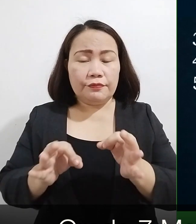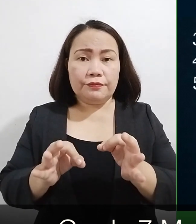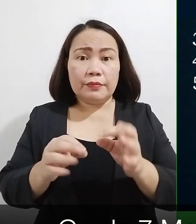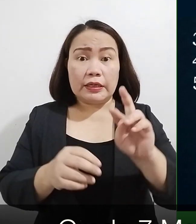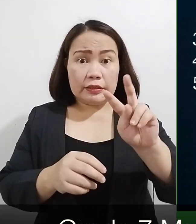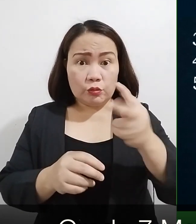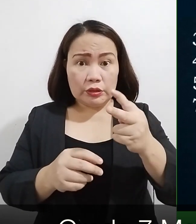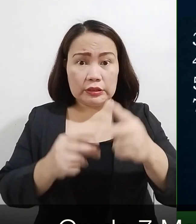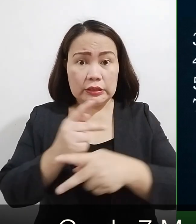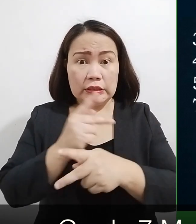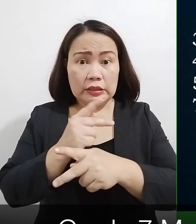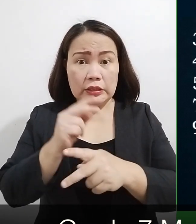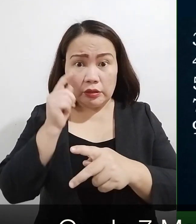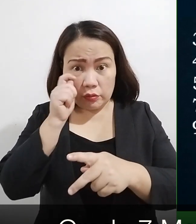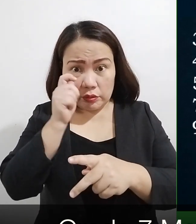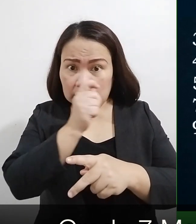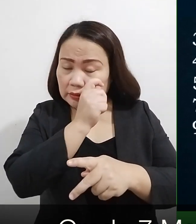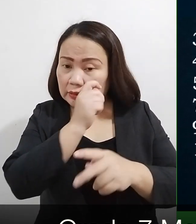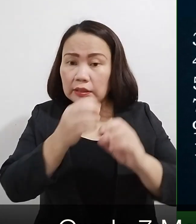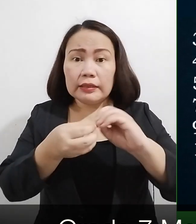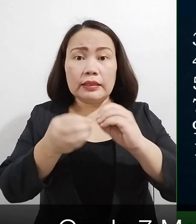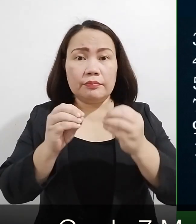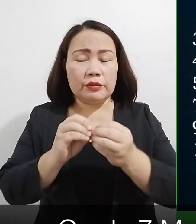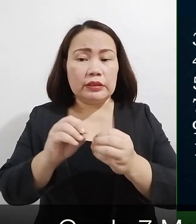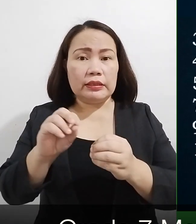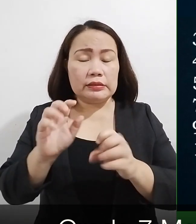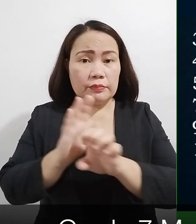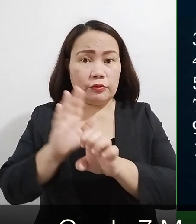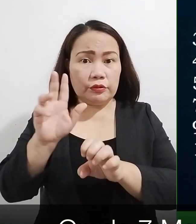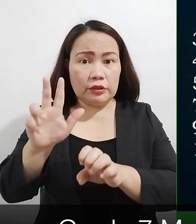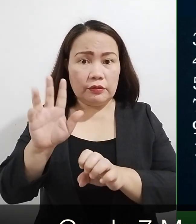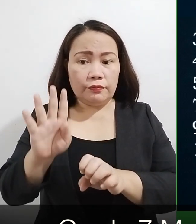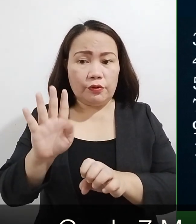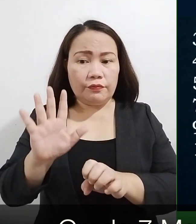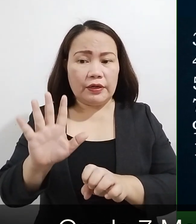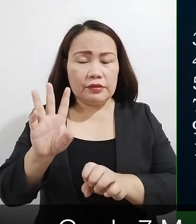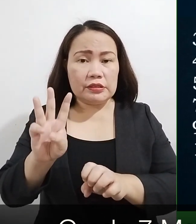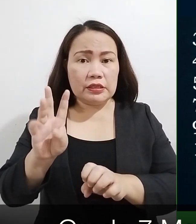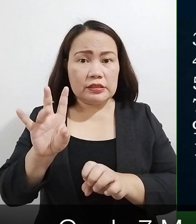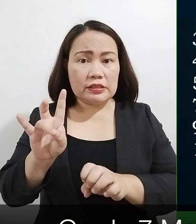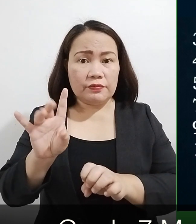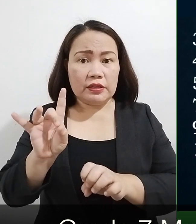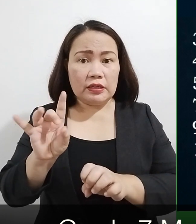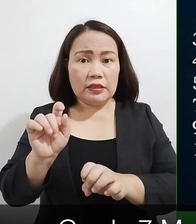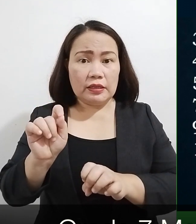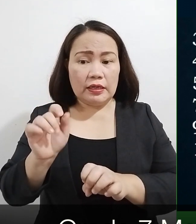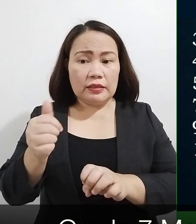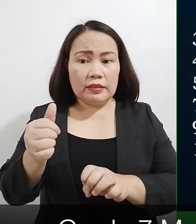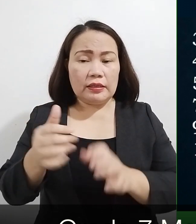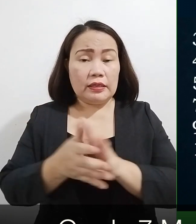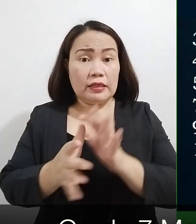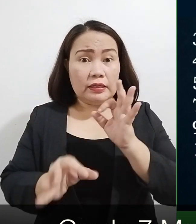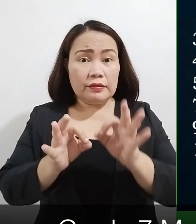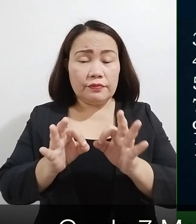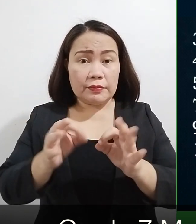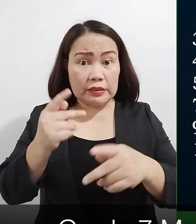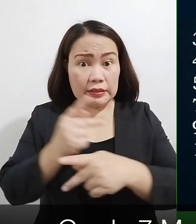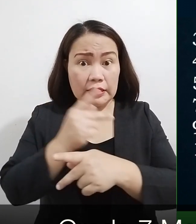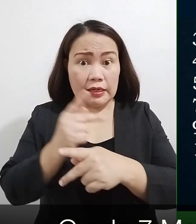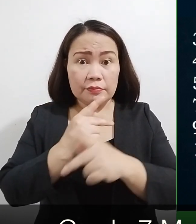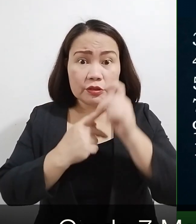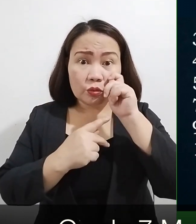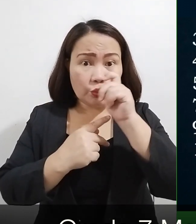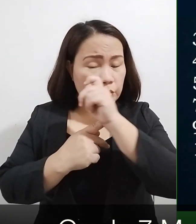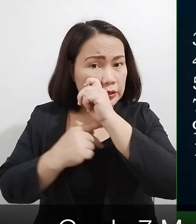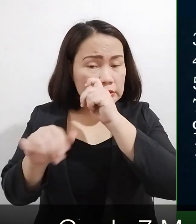4, 5, 7, 9, 10. Okay. If we will try to get the square of these numbers, pag